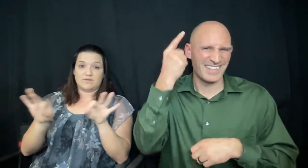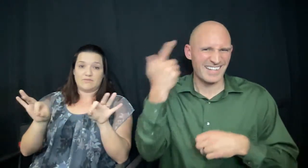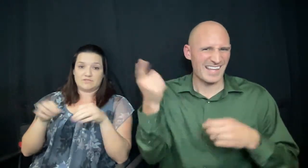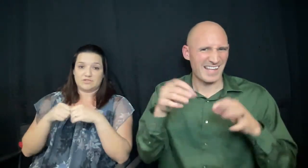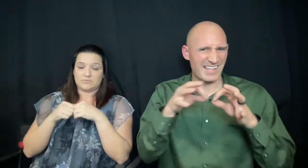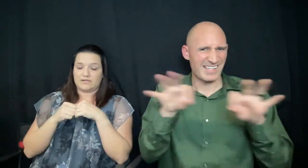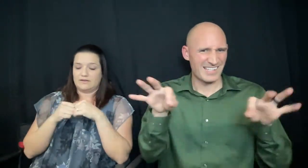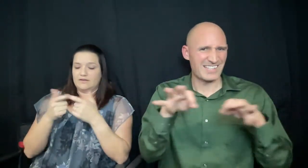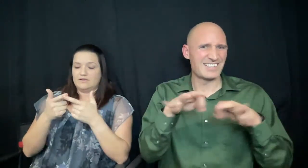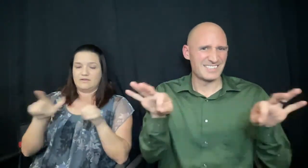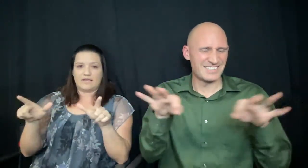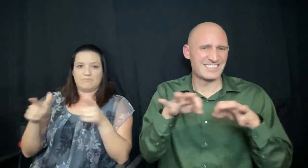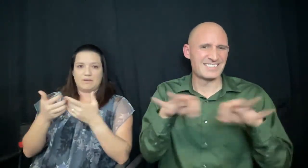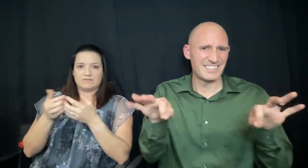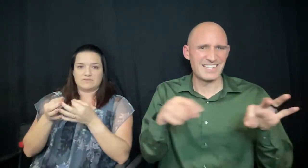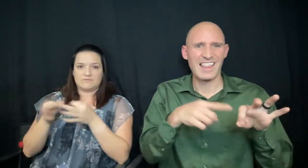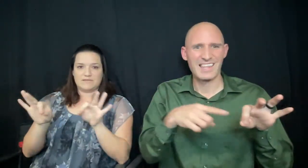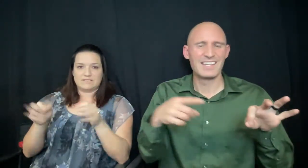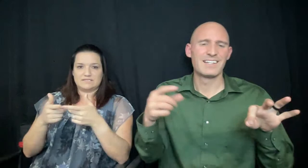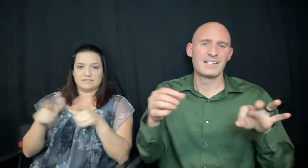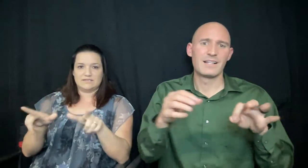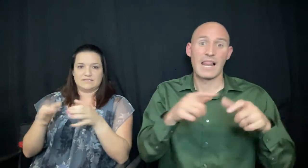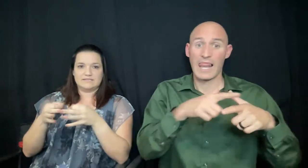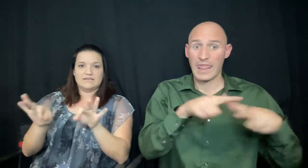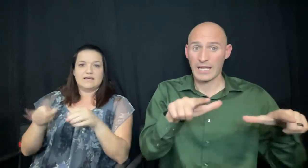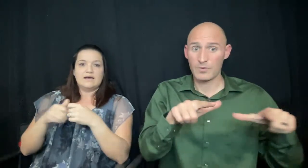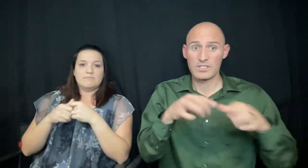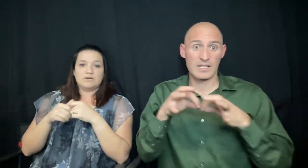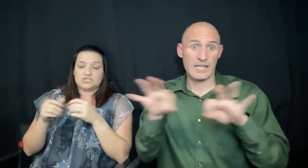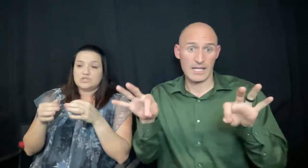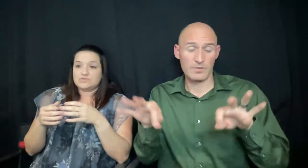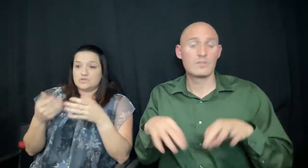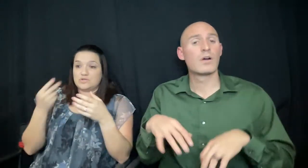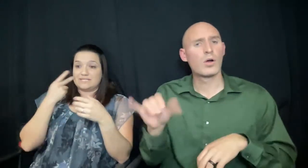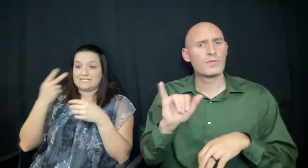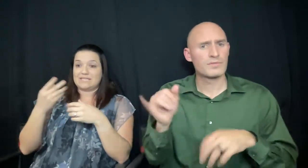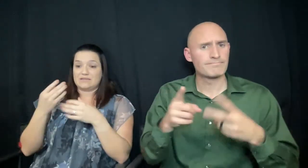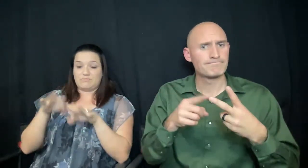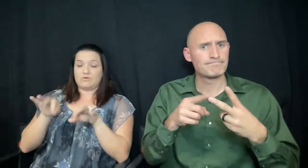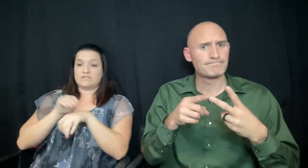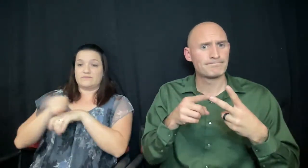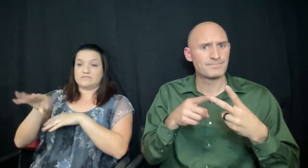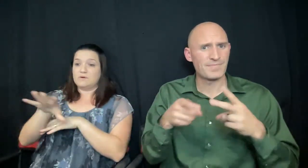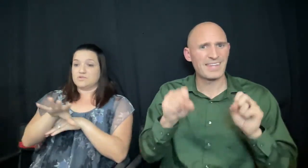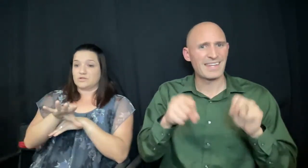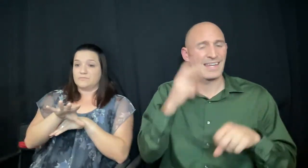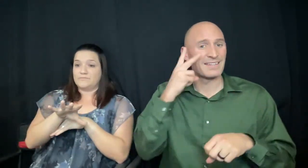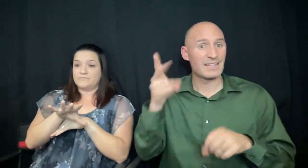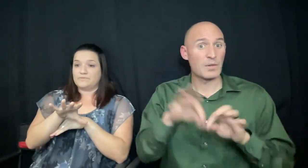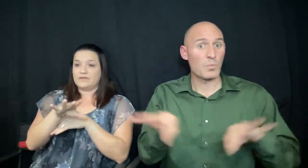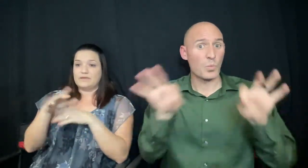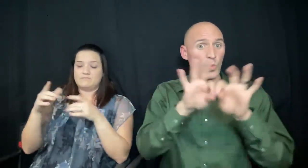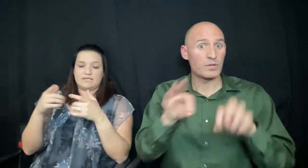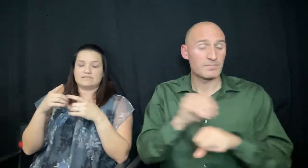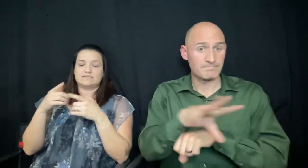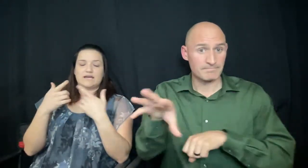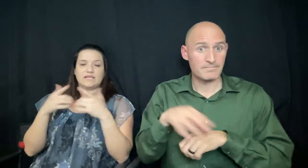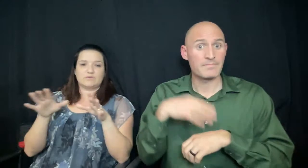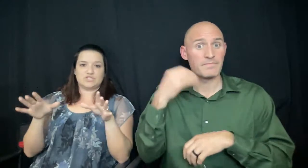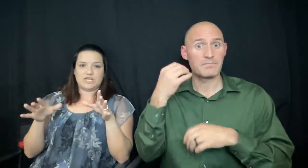was interpreting. I kept bouncing from this to this. But two, so you can see the importance of exposure. Because sign language